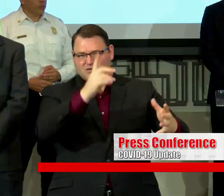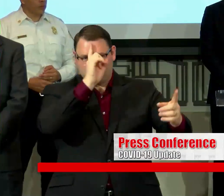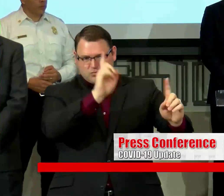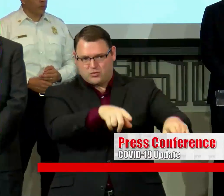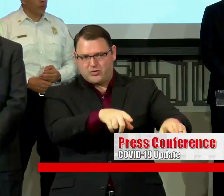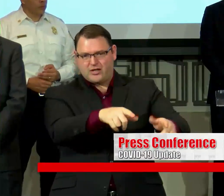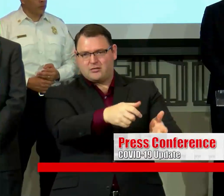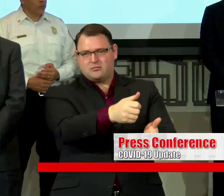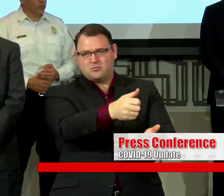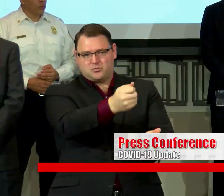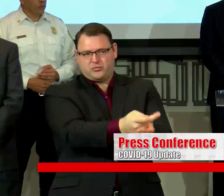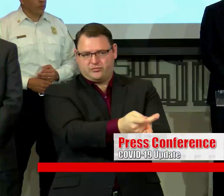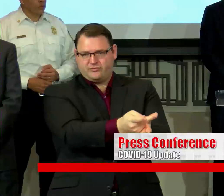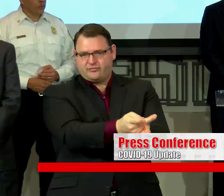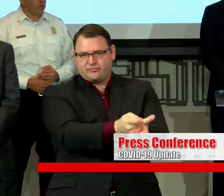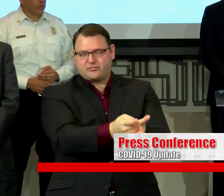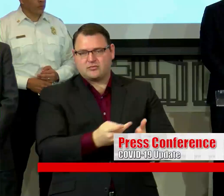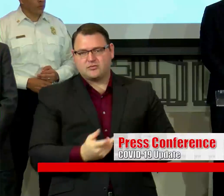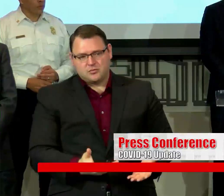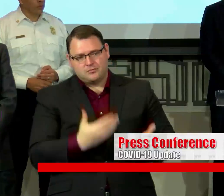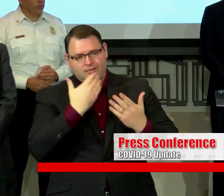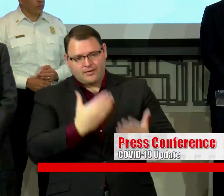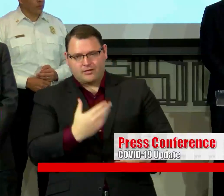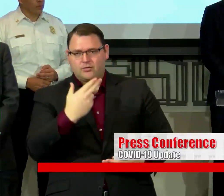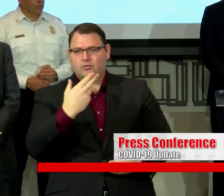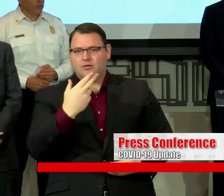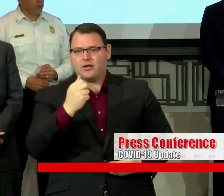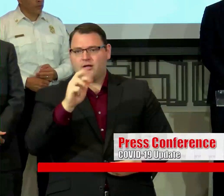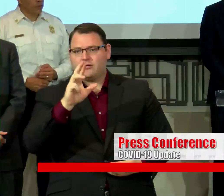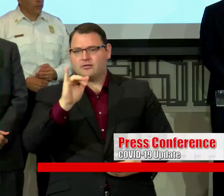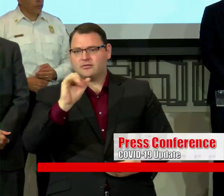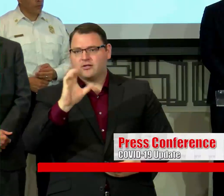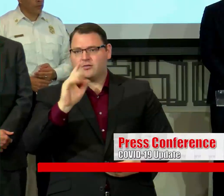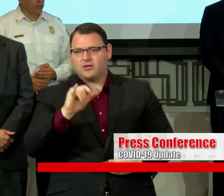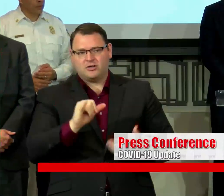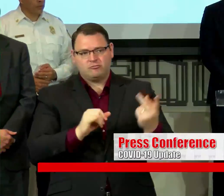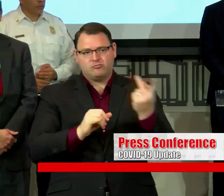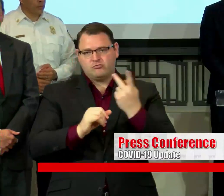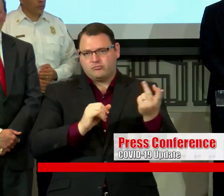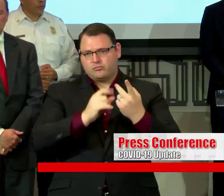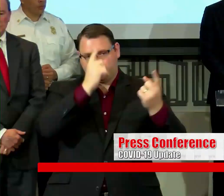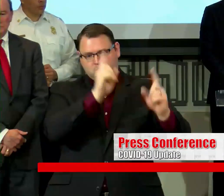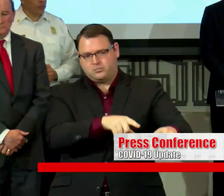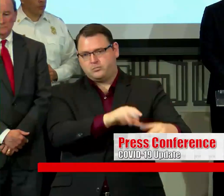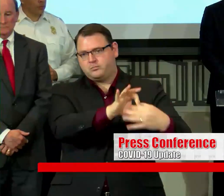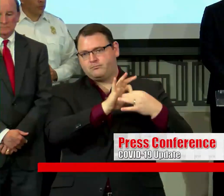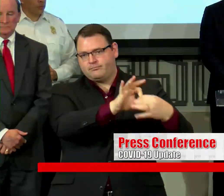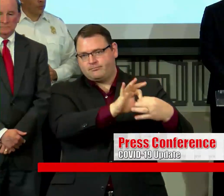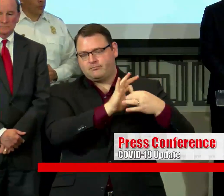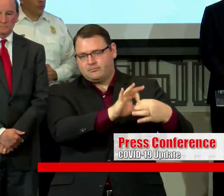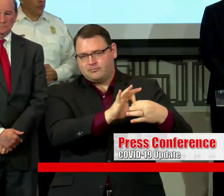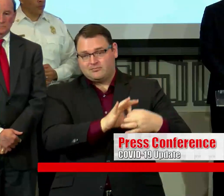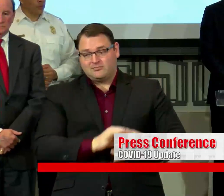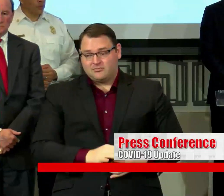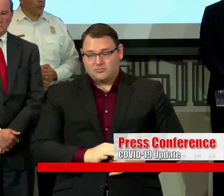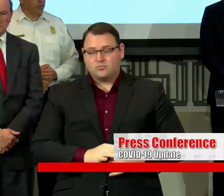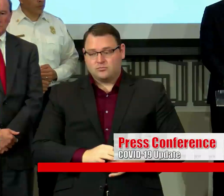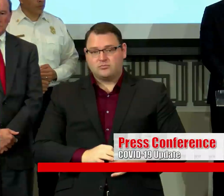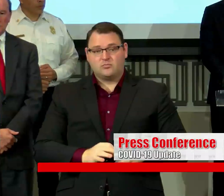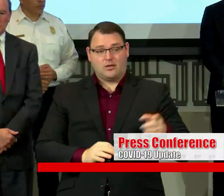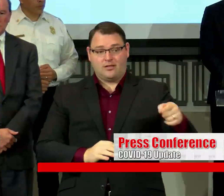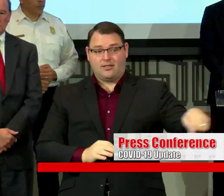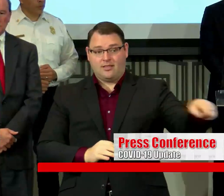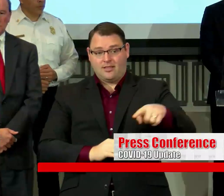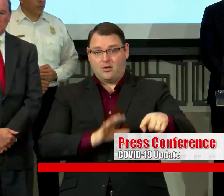with one another. So these facilities can also be used by Harris County as well. If someone is waiting on